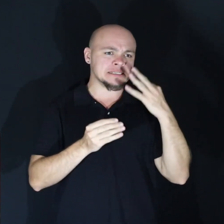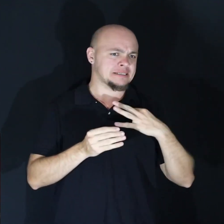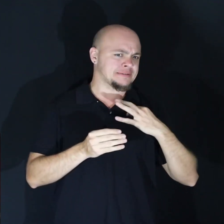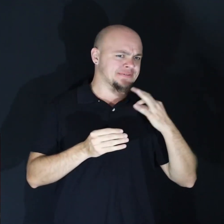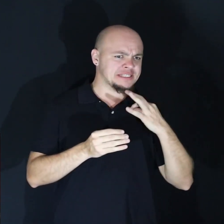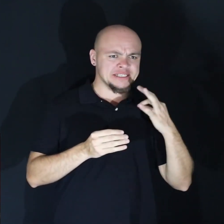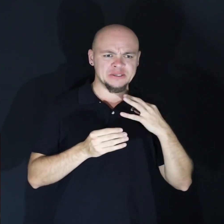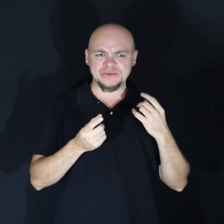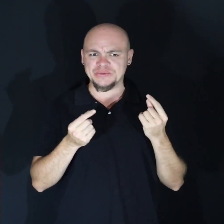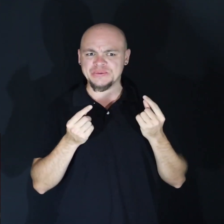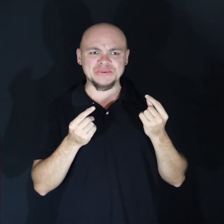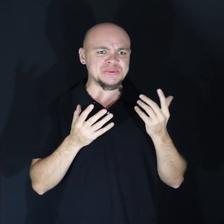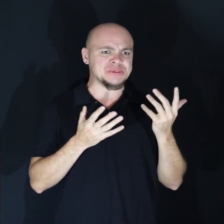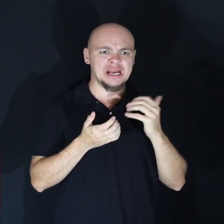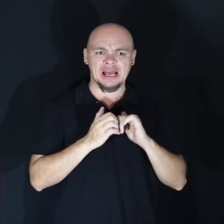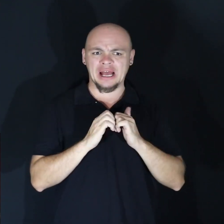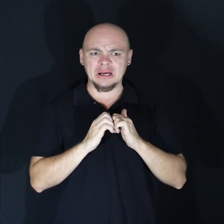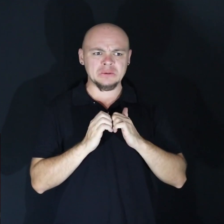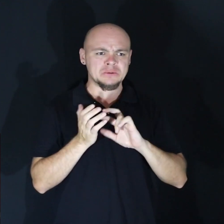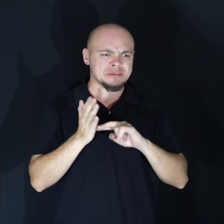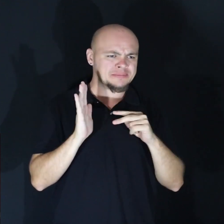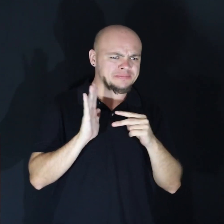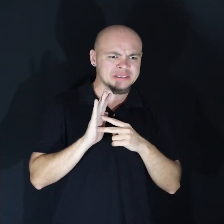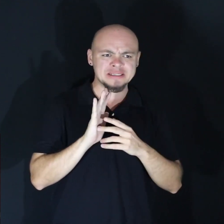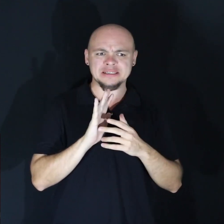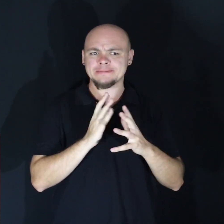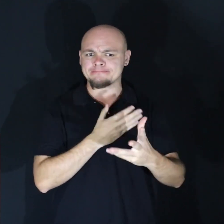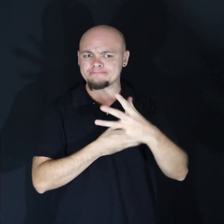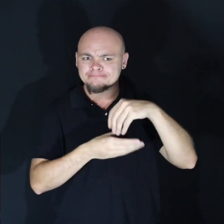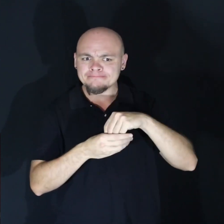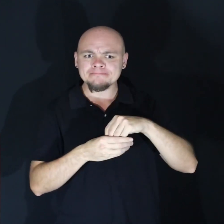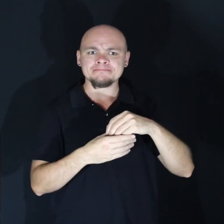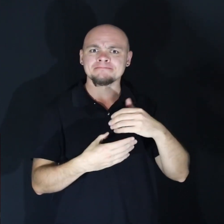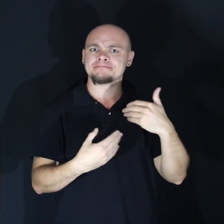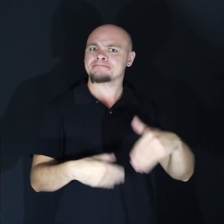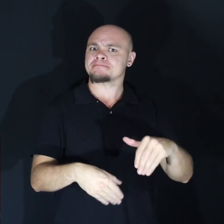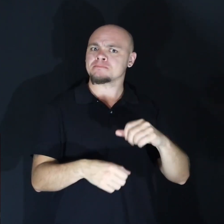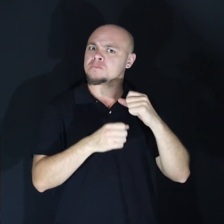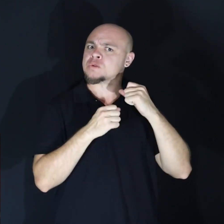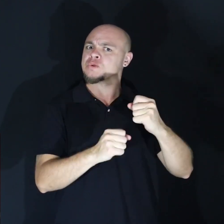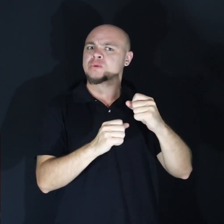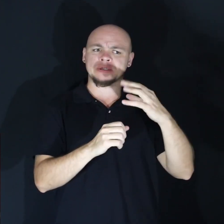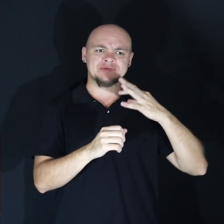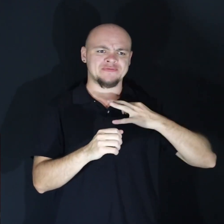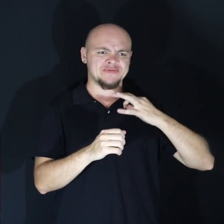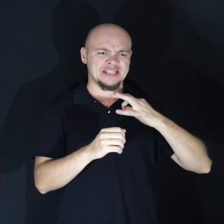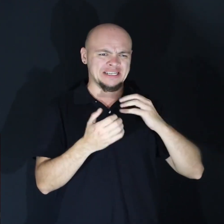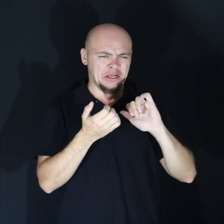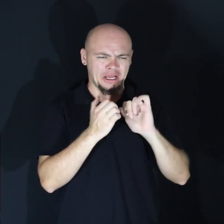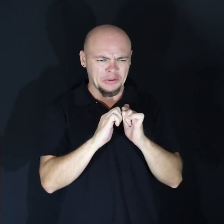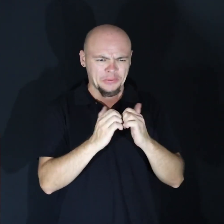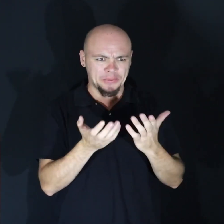volunteerism, what it means, and how to become a more powerful volunteer.